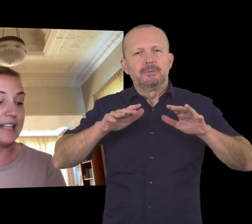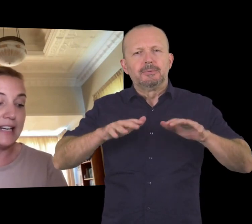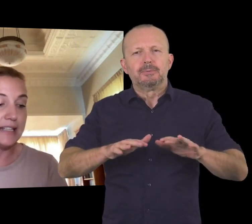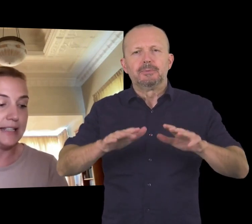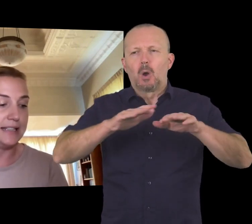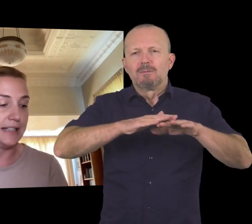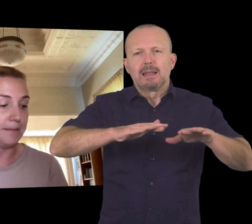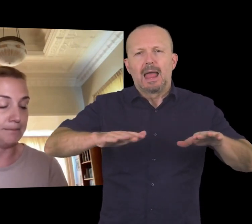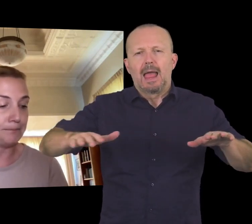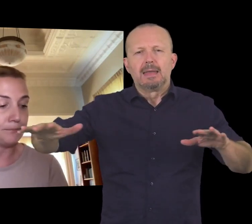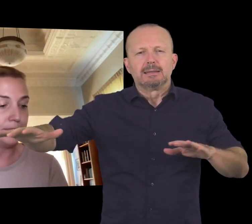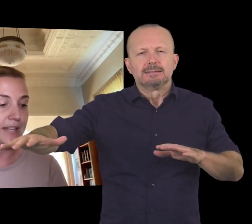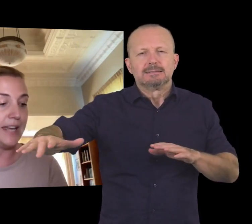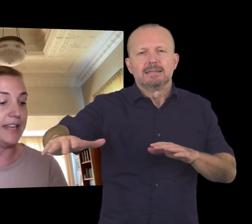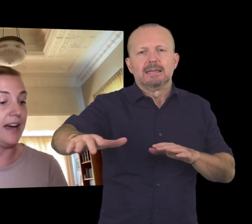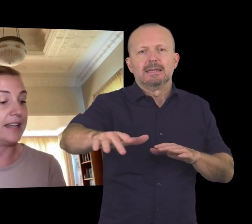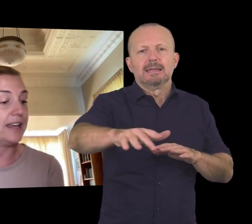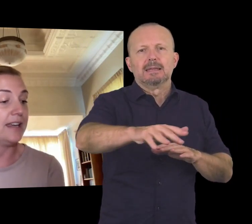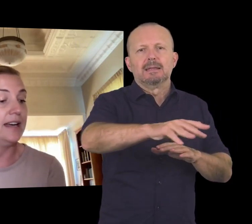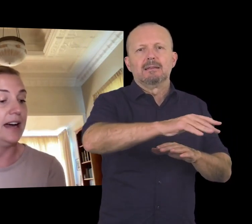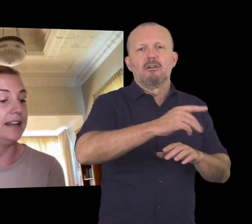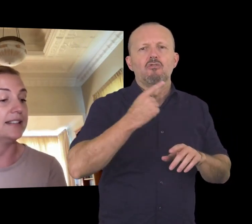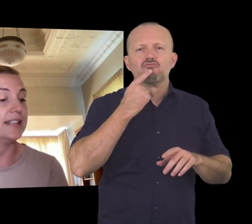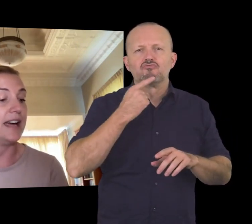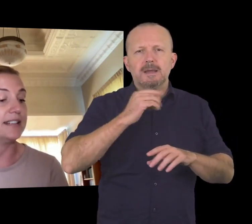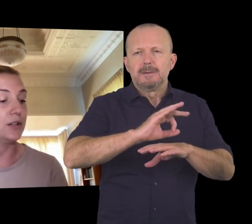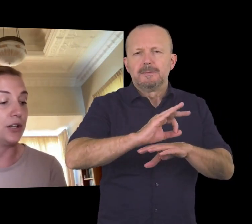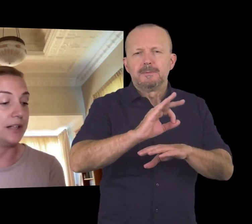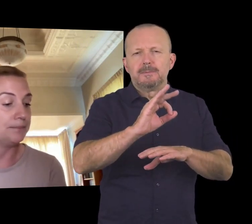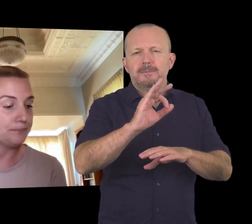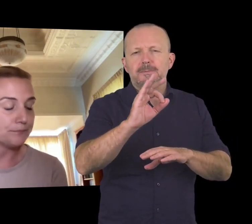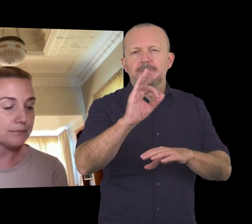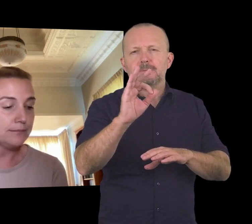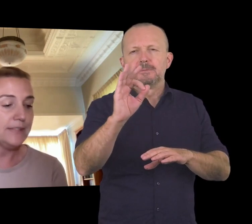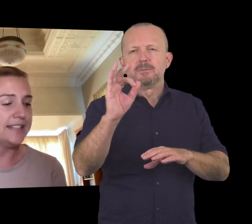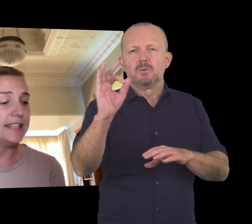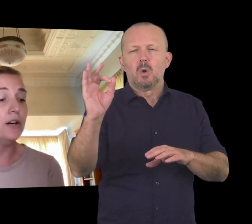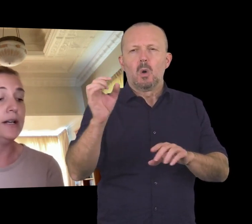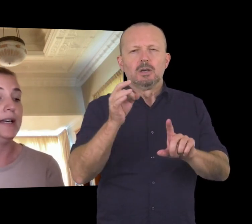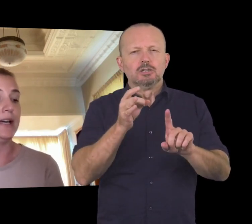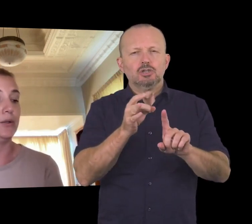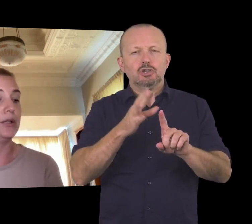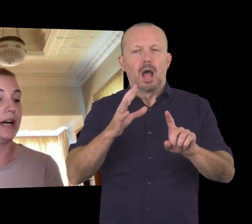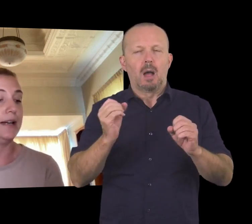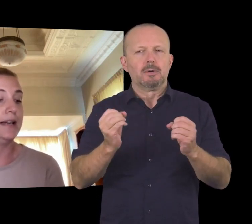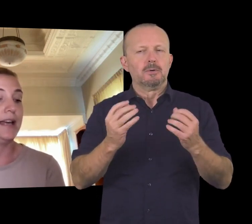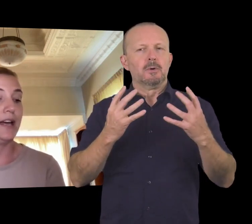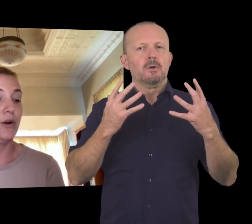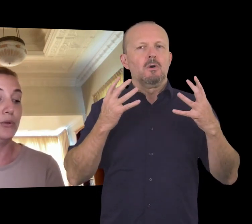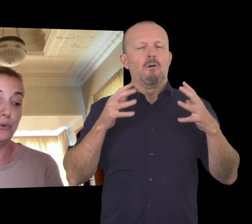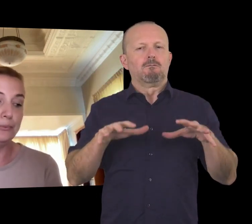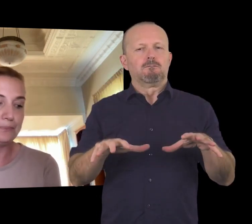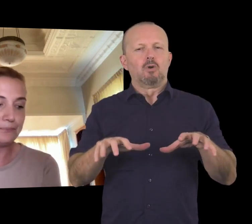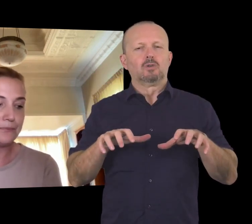ma taratara ki tai. Ehi ake ana te atakura. He tio, he huka,